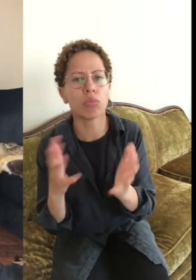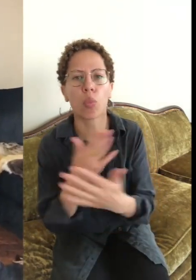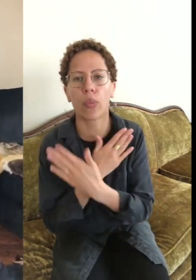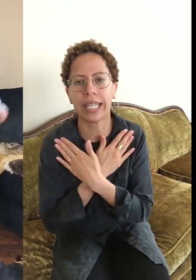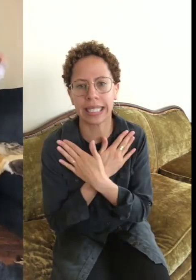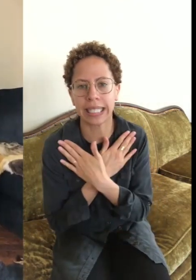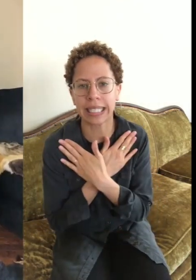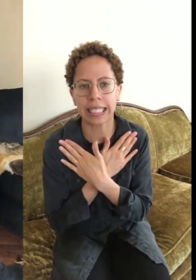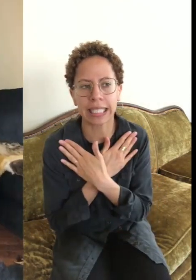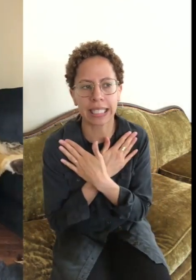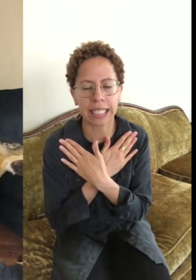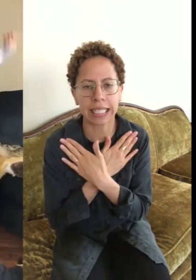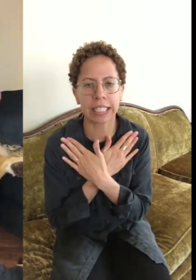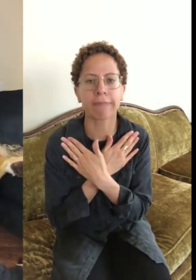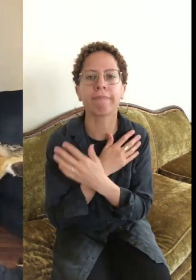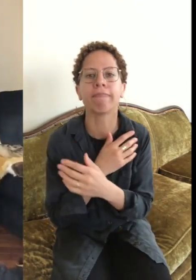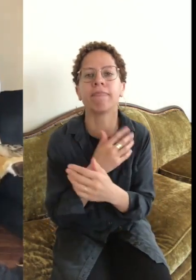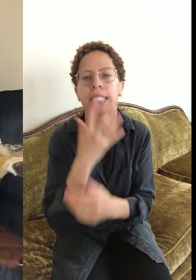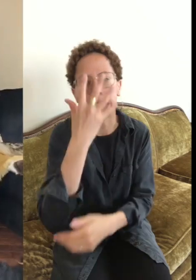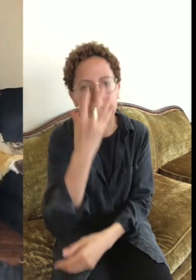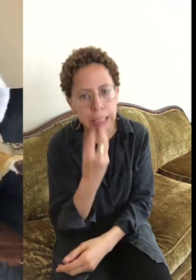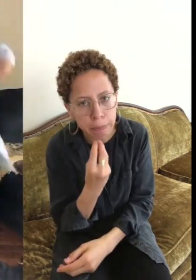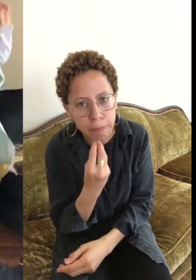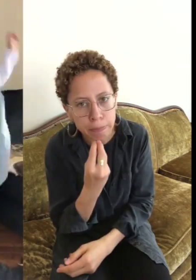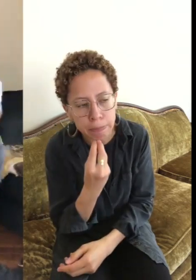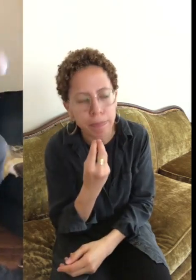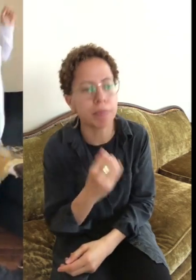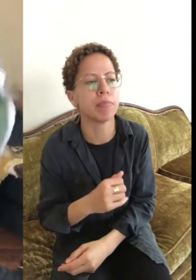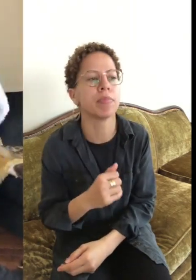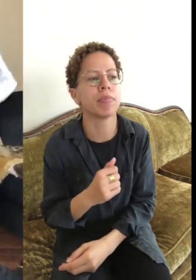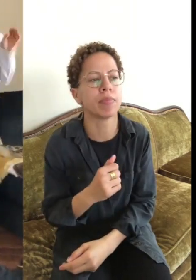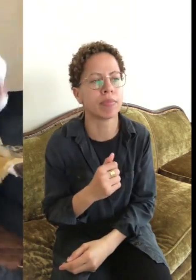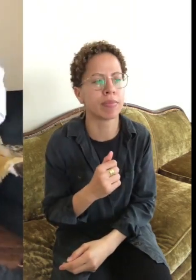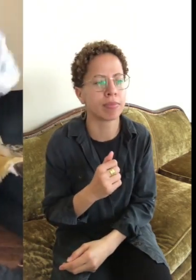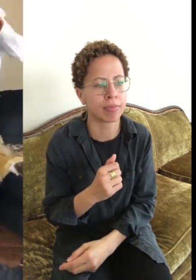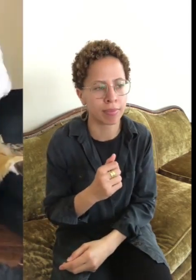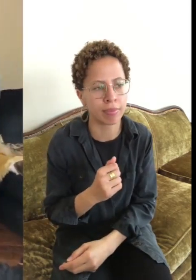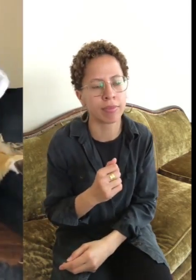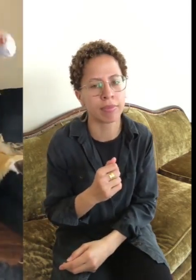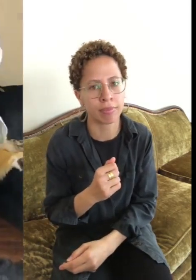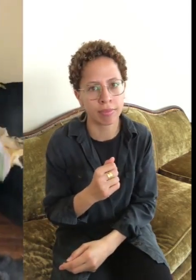about resting, getting their sleep.